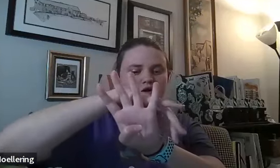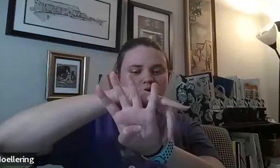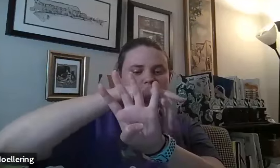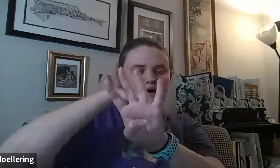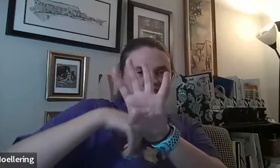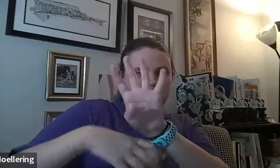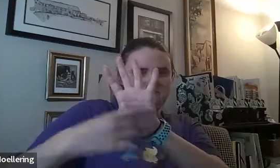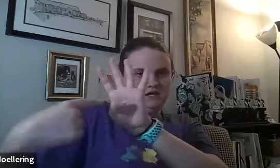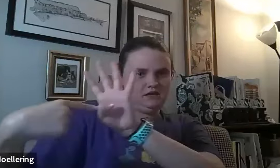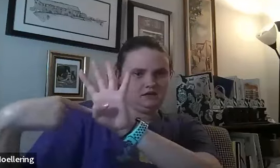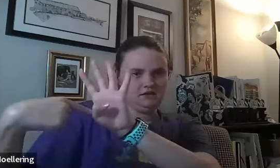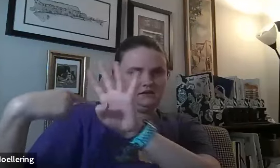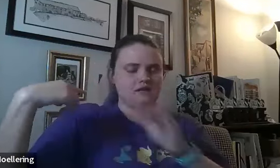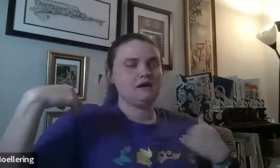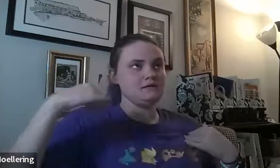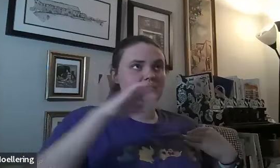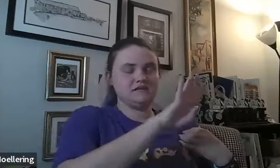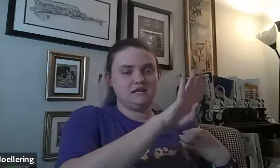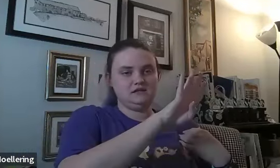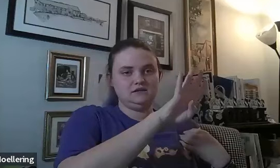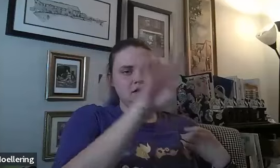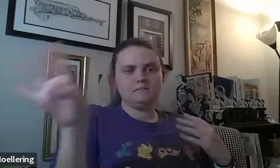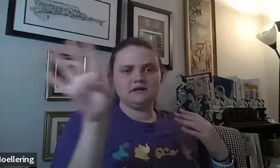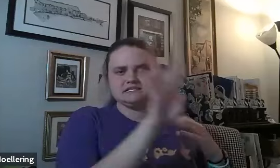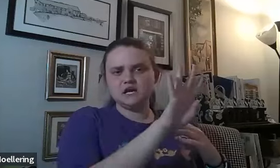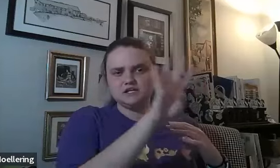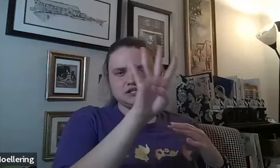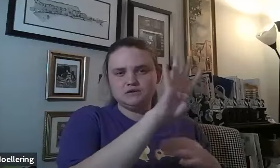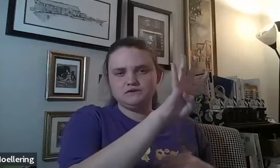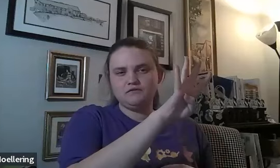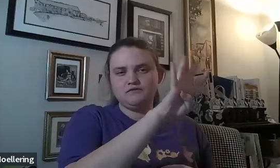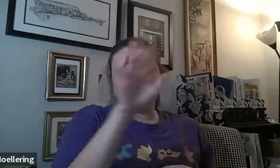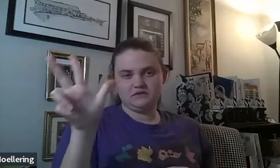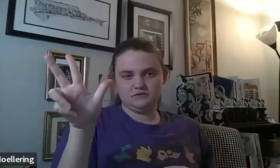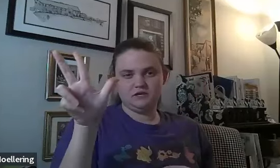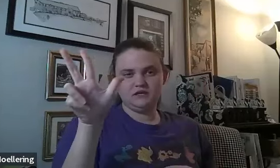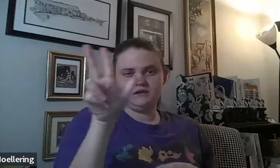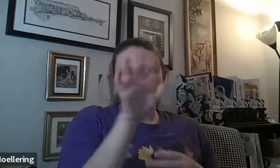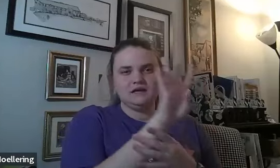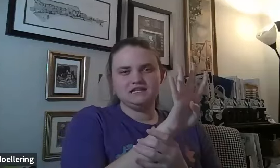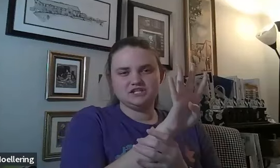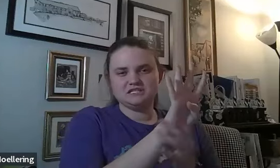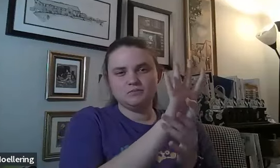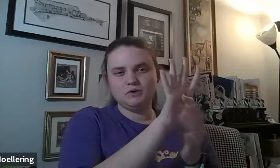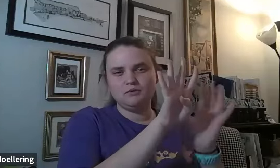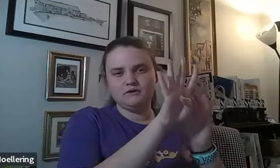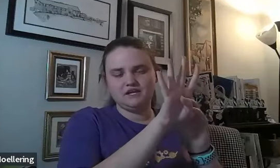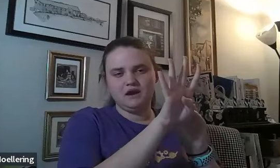from opposite me. Now I am left-handed, but it's not too, if you go 43, it just is more important that you have